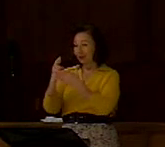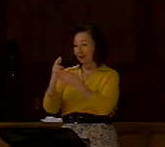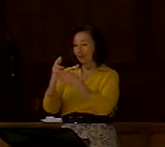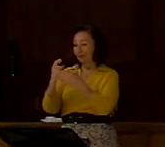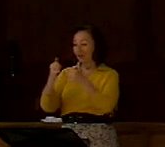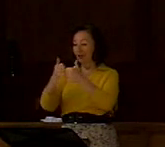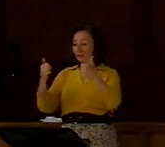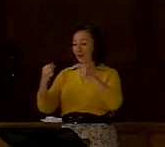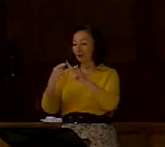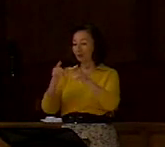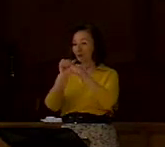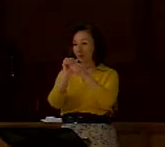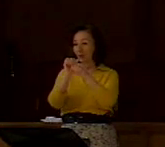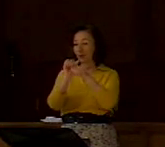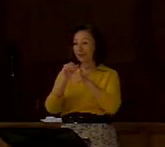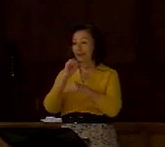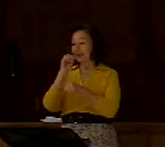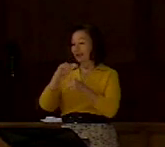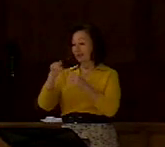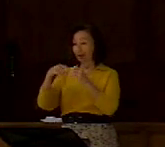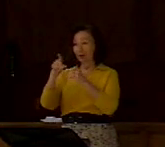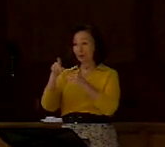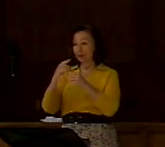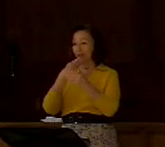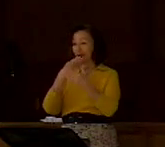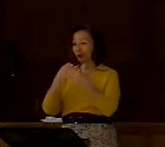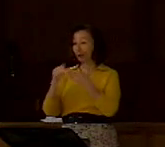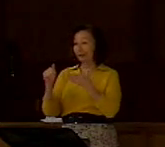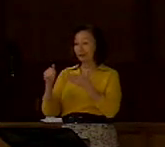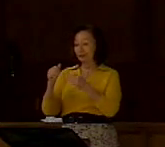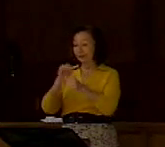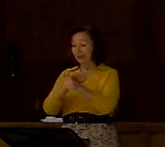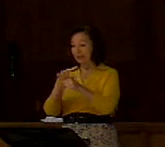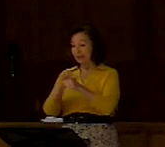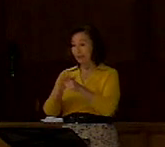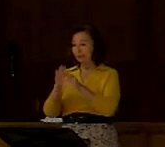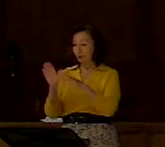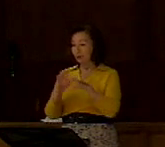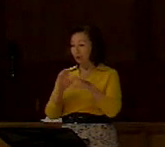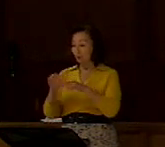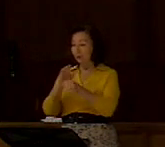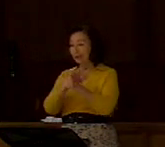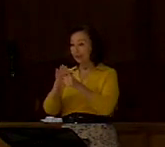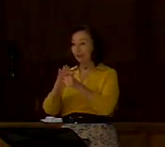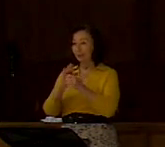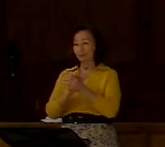from works. This is not about you being good enough. This is not about you and I doing enough.